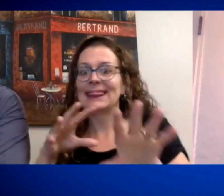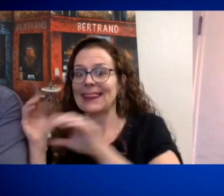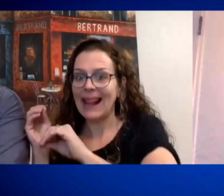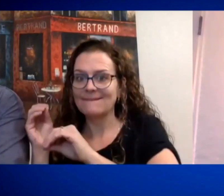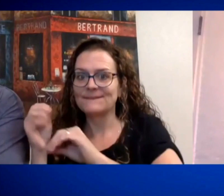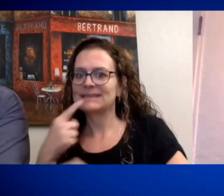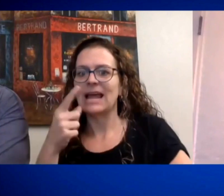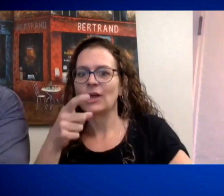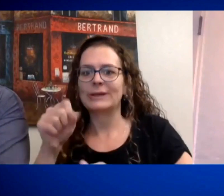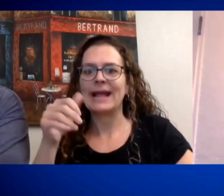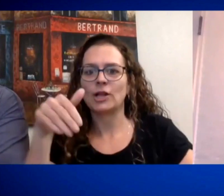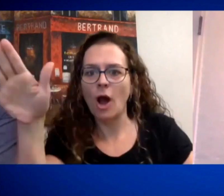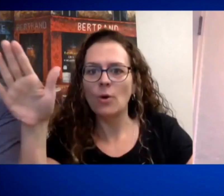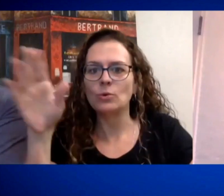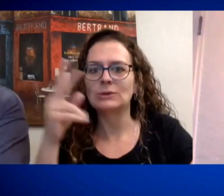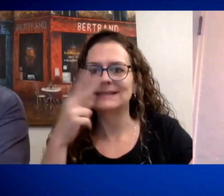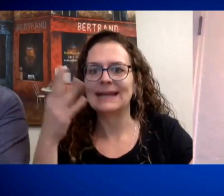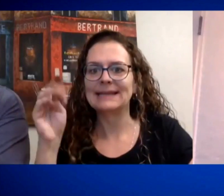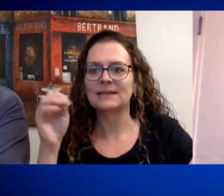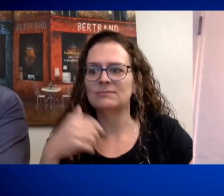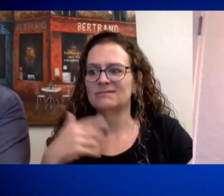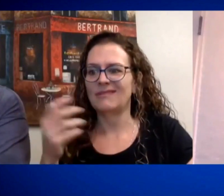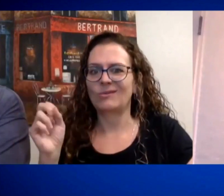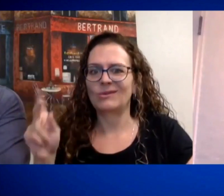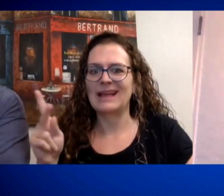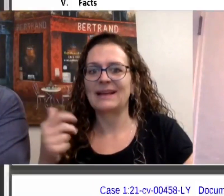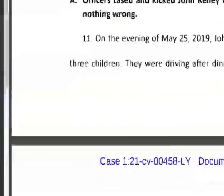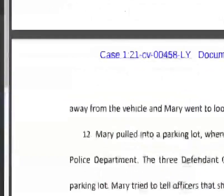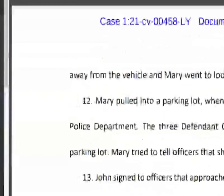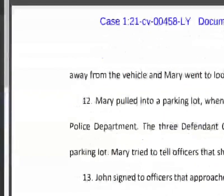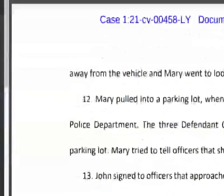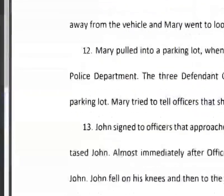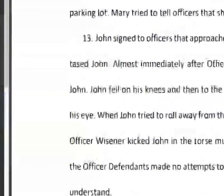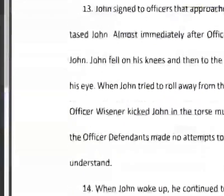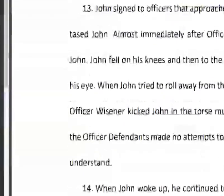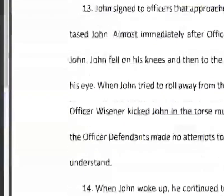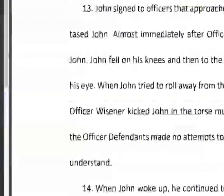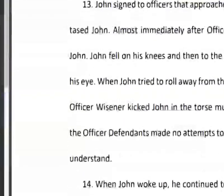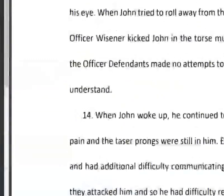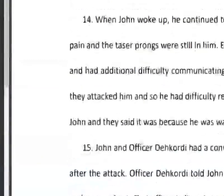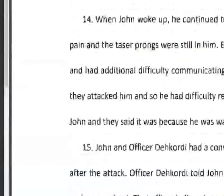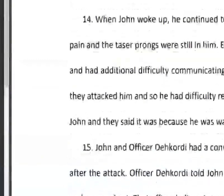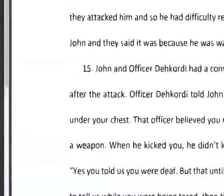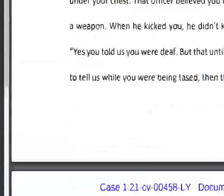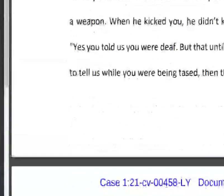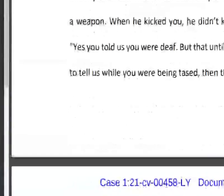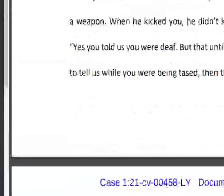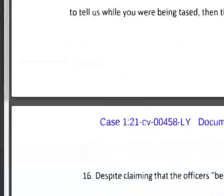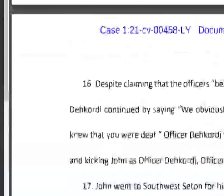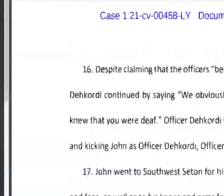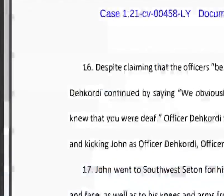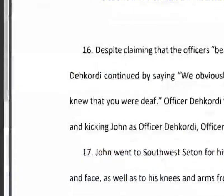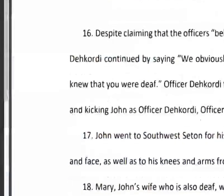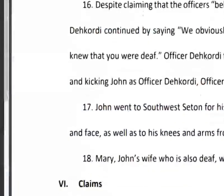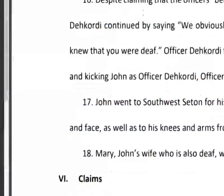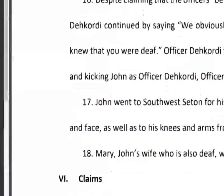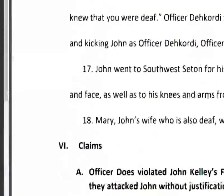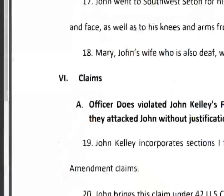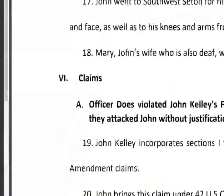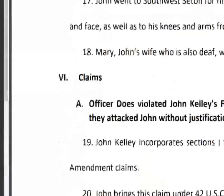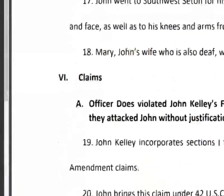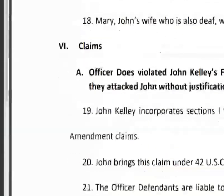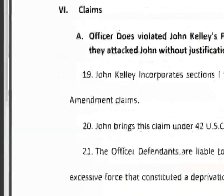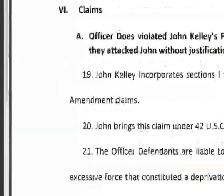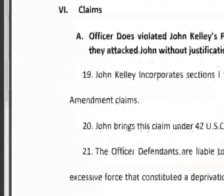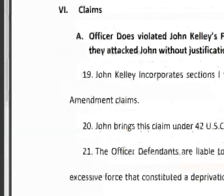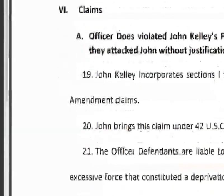they were helping him, but the police immediately left and said, you can go. The lawsuit alleges officers tased Kelly, then kicked him